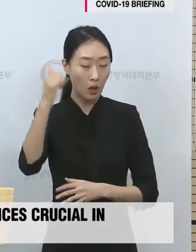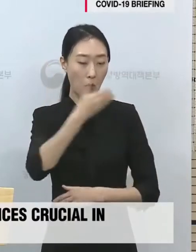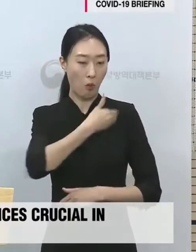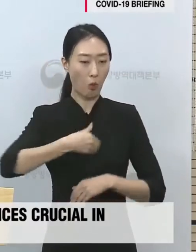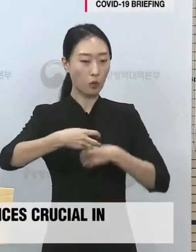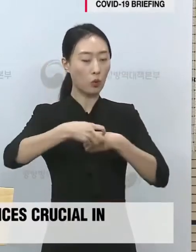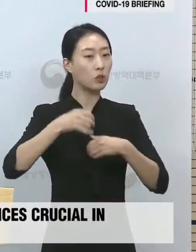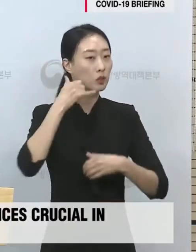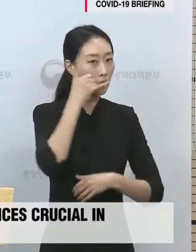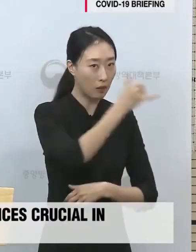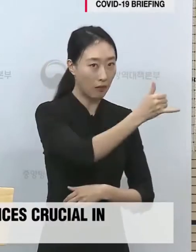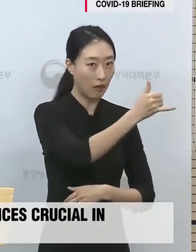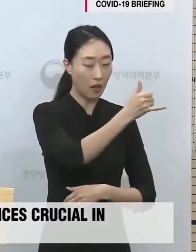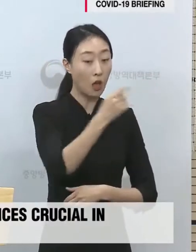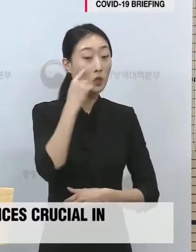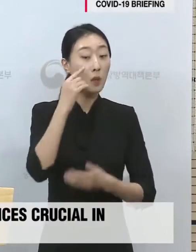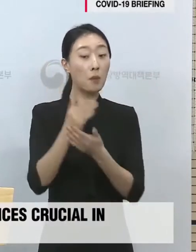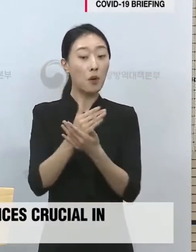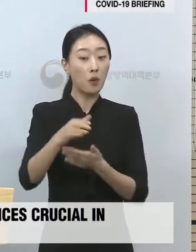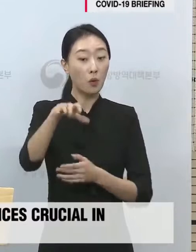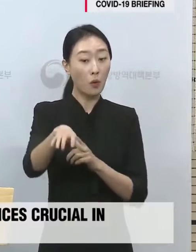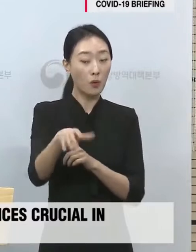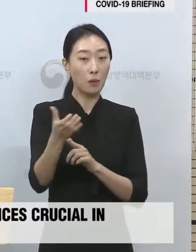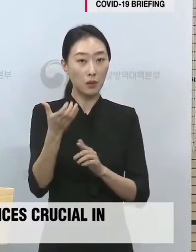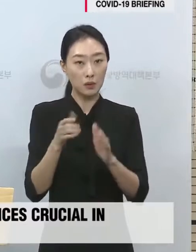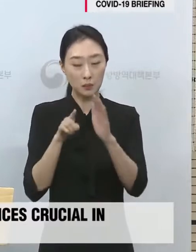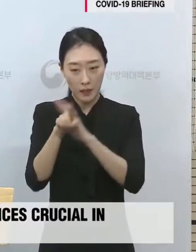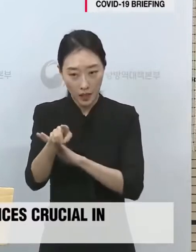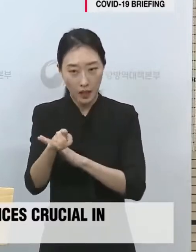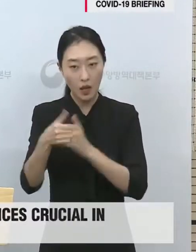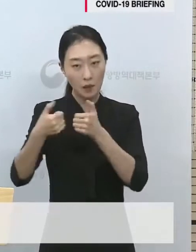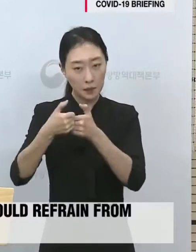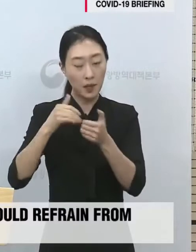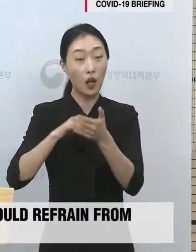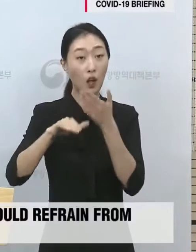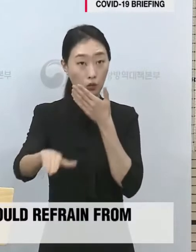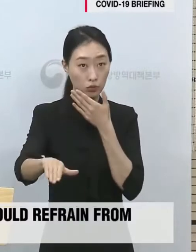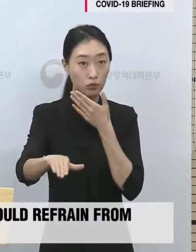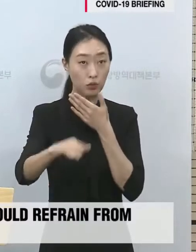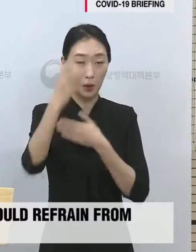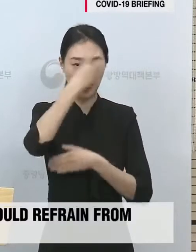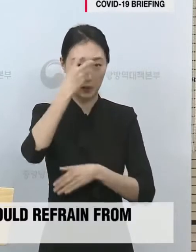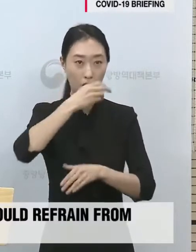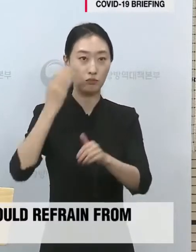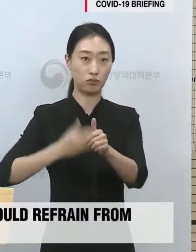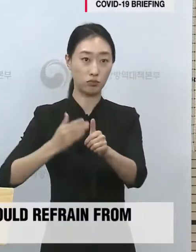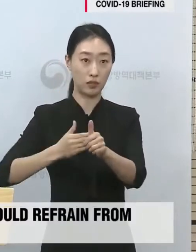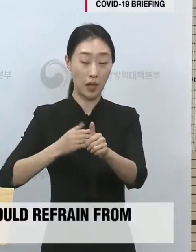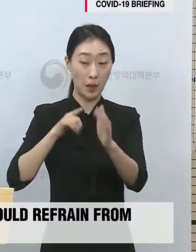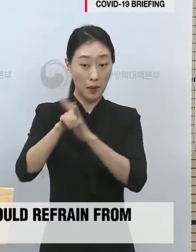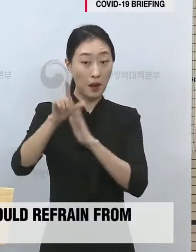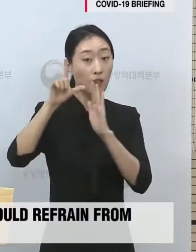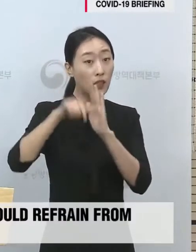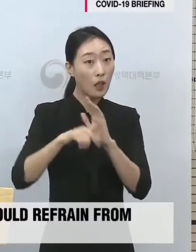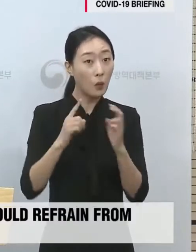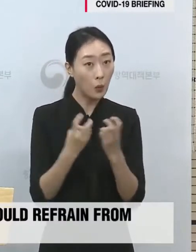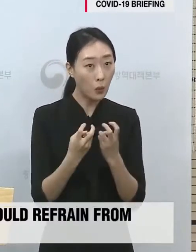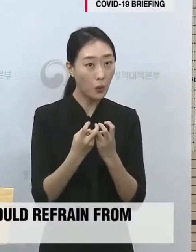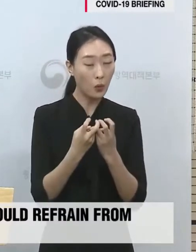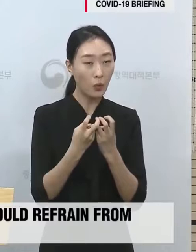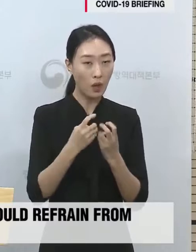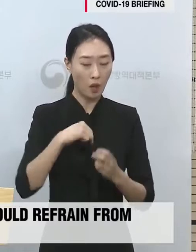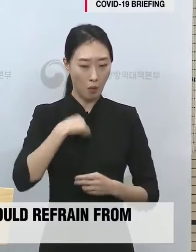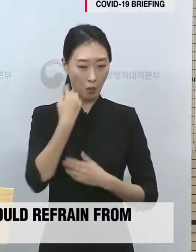the 1339 call center or the public health centers first, and please visit the screening